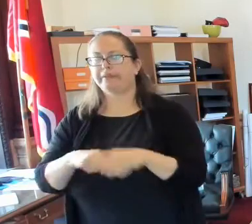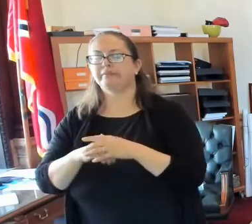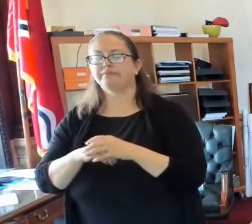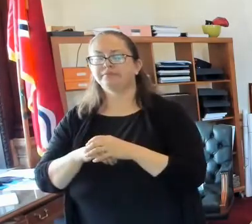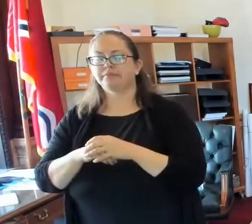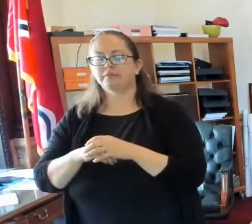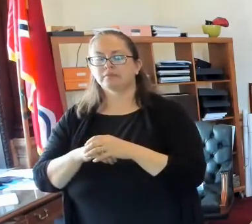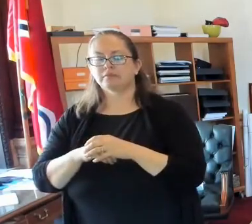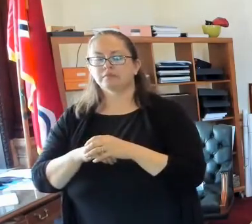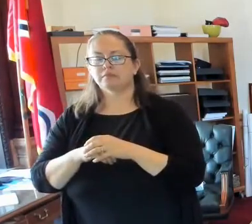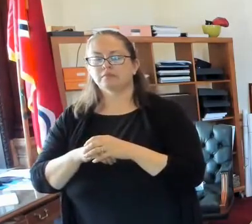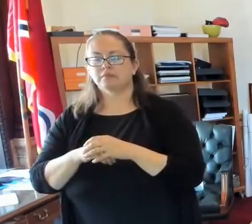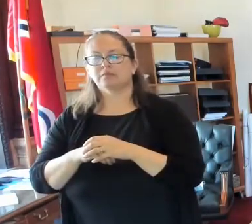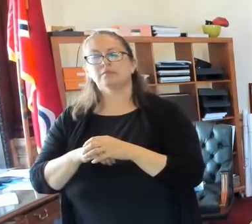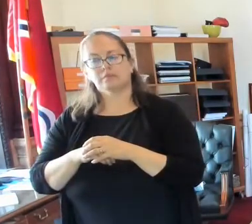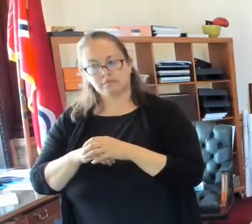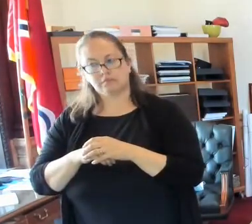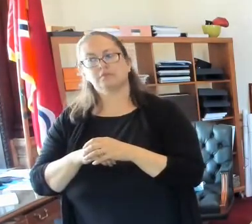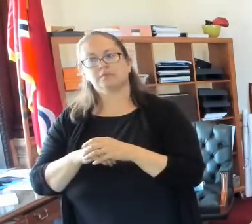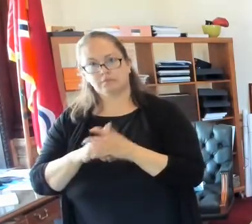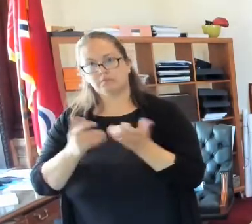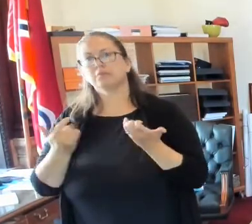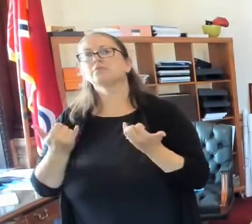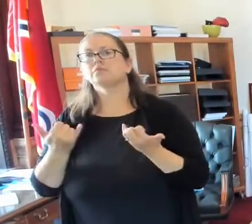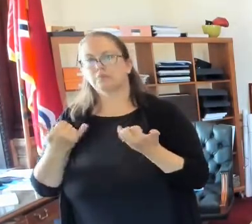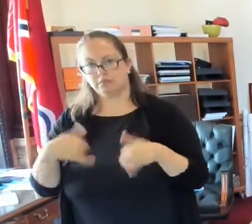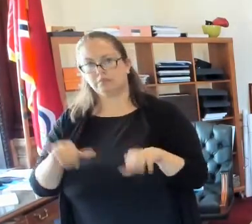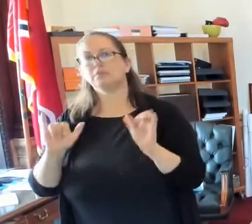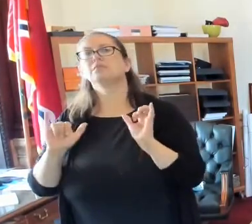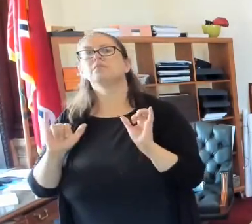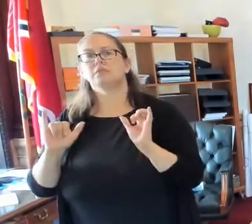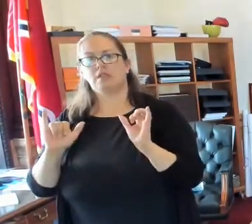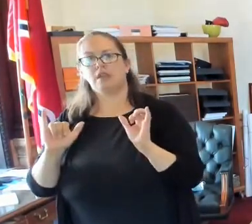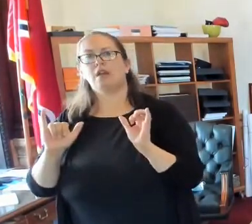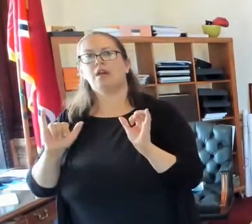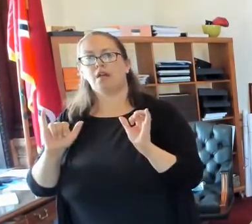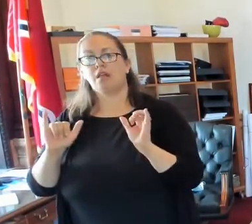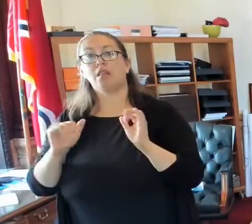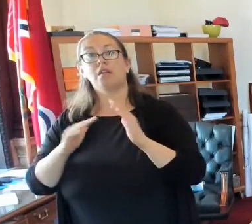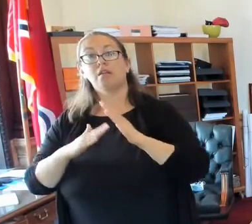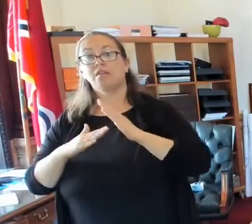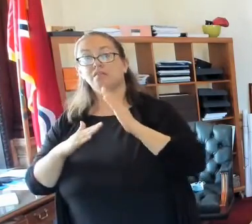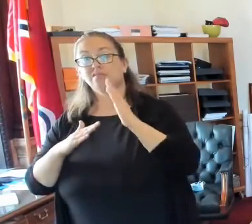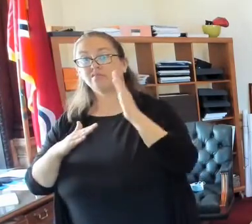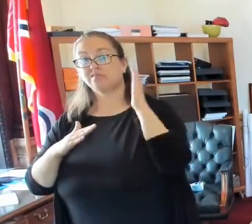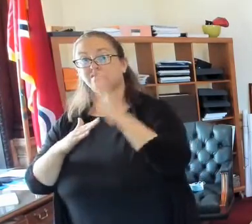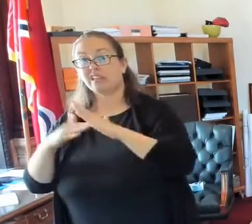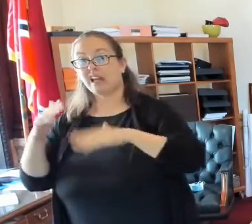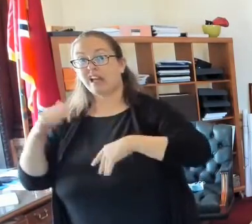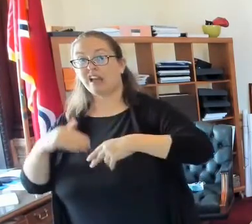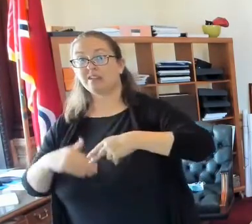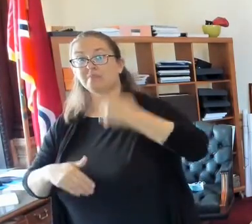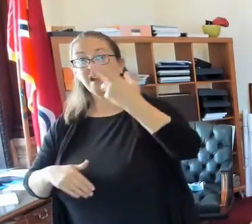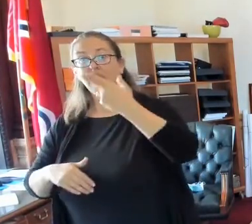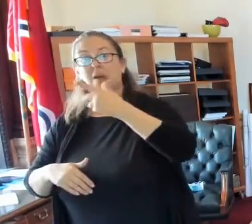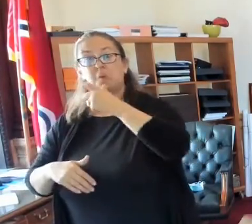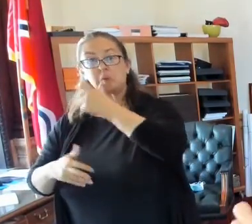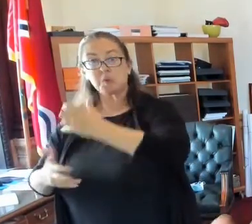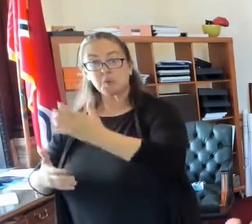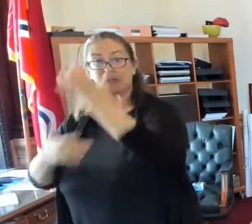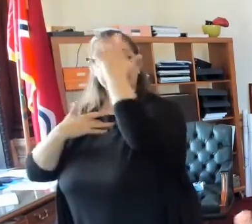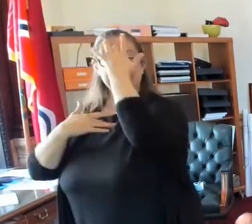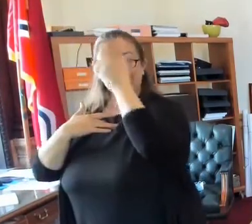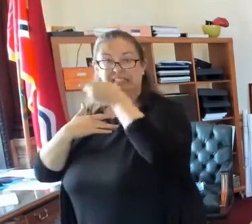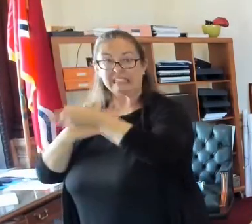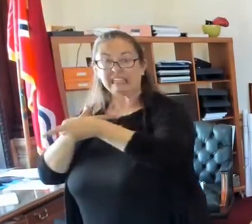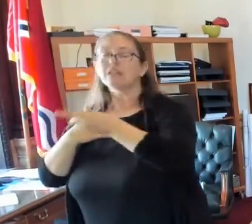we do still see that the highest number of cases is people in their 20s. That